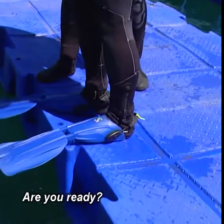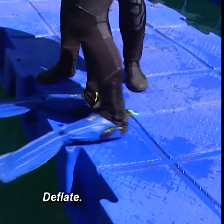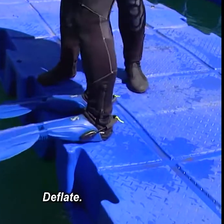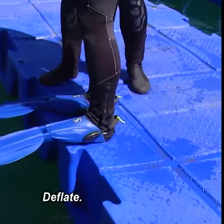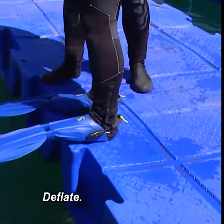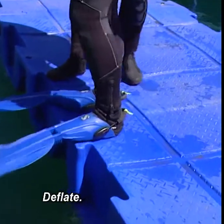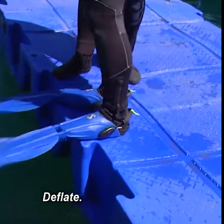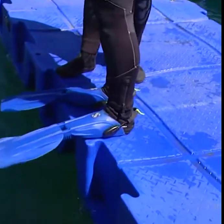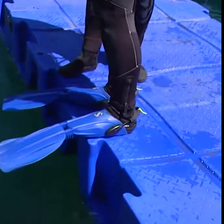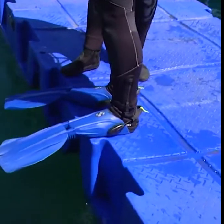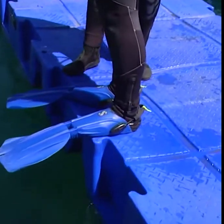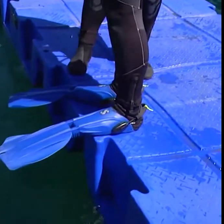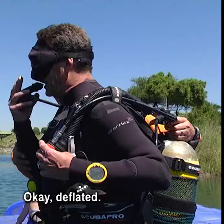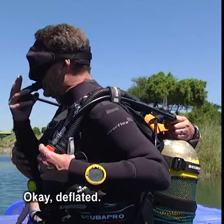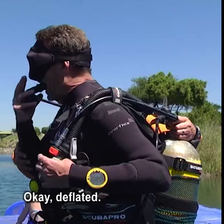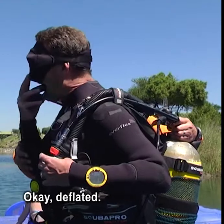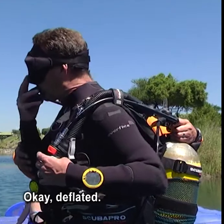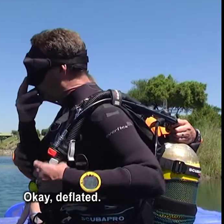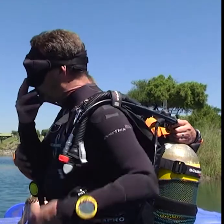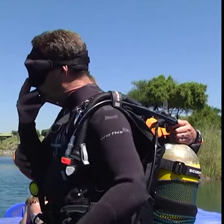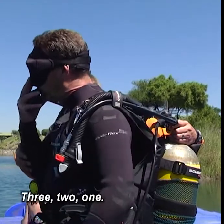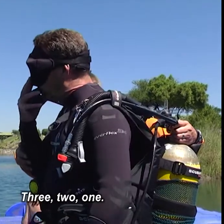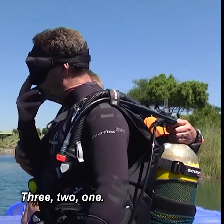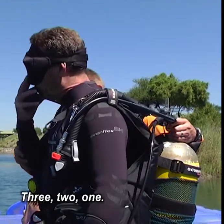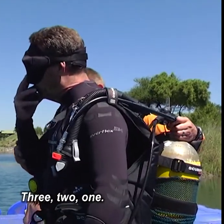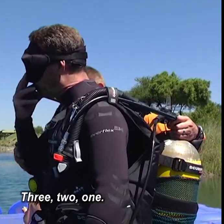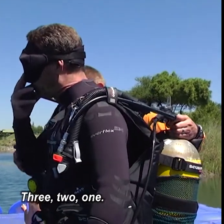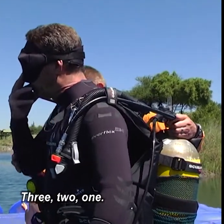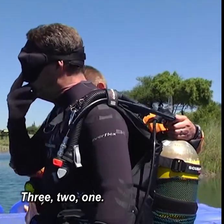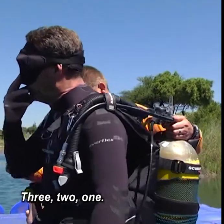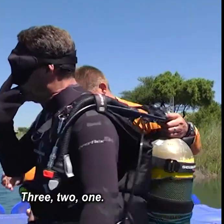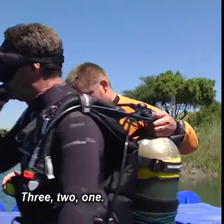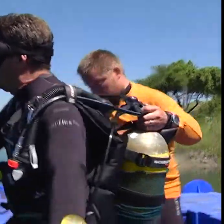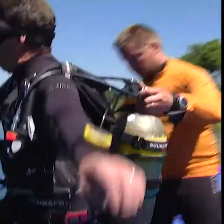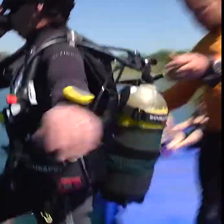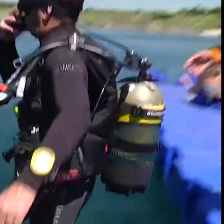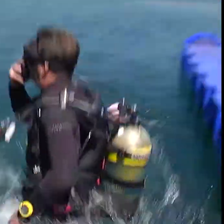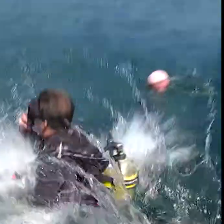Are you ready to play DT? It's Roger. 3, 2, 1.